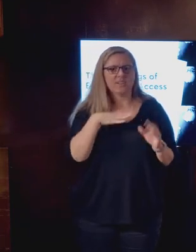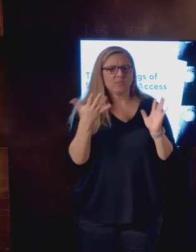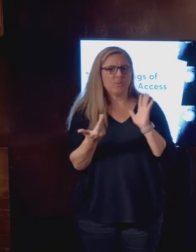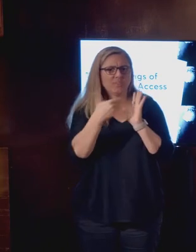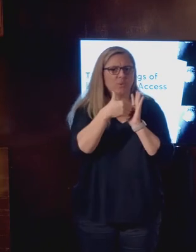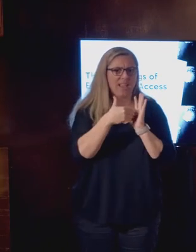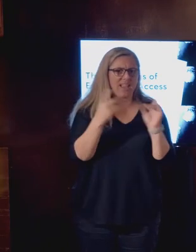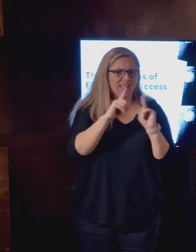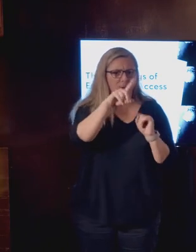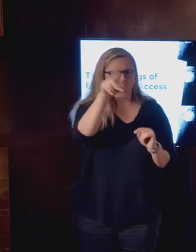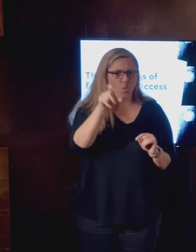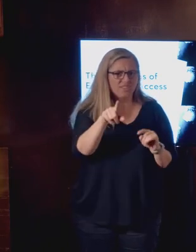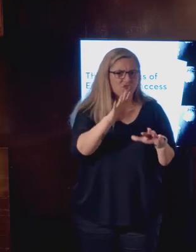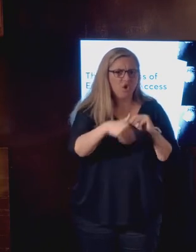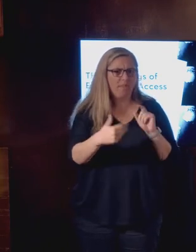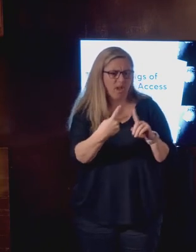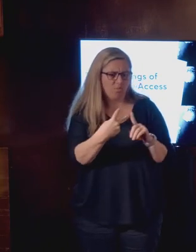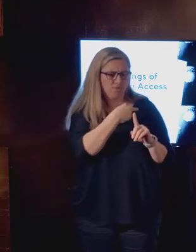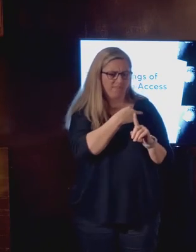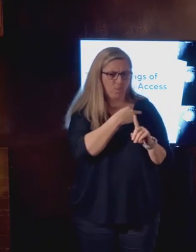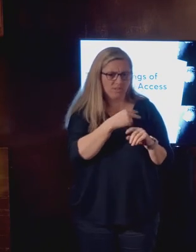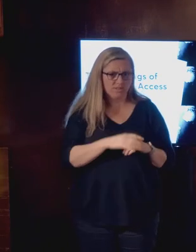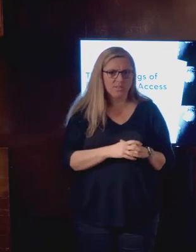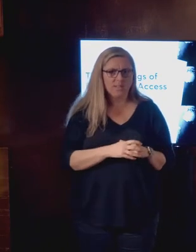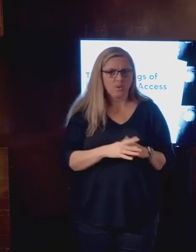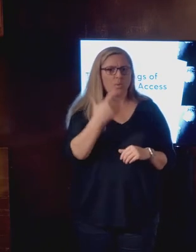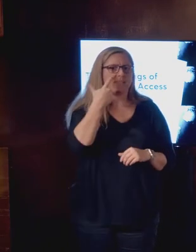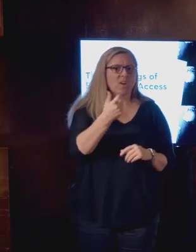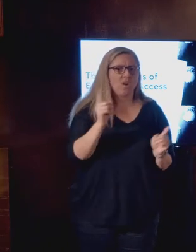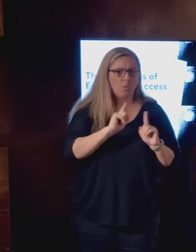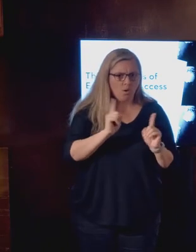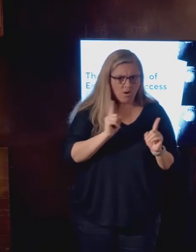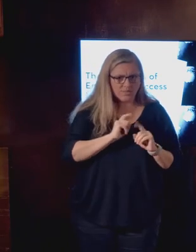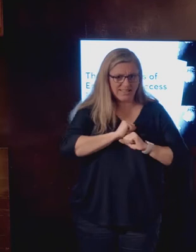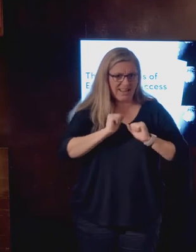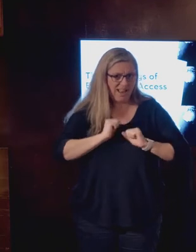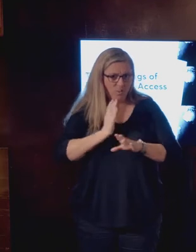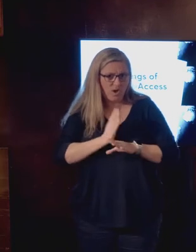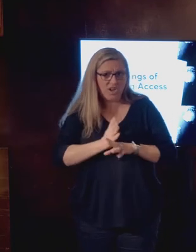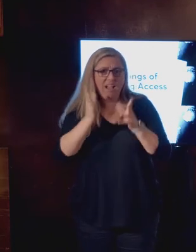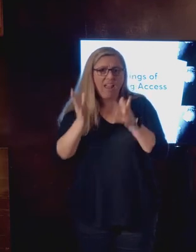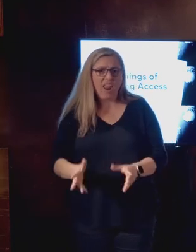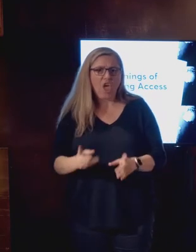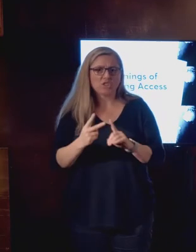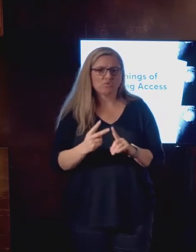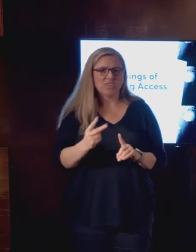on to that question about reviewers. We found earlier on in our practice that a lot of the reviewers